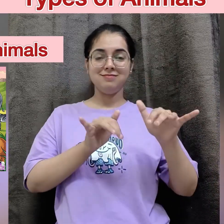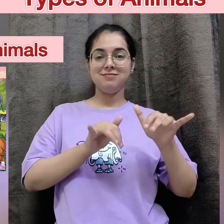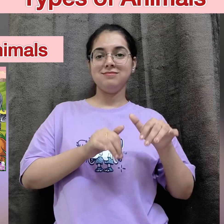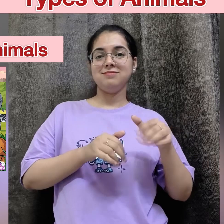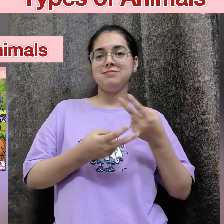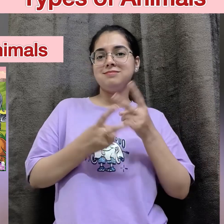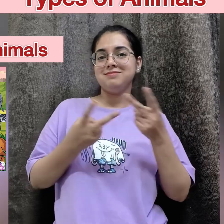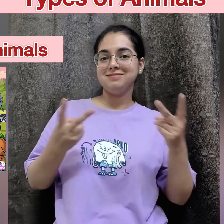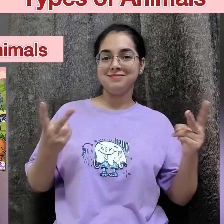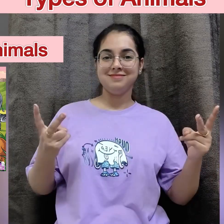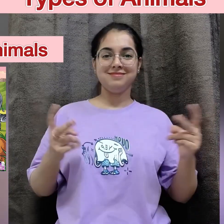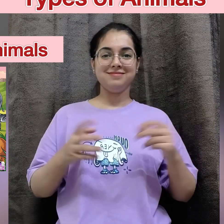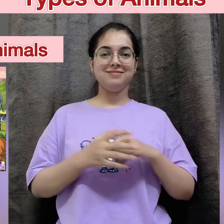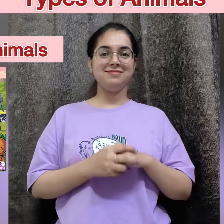Wild animals.